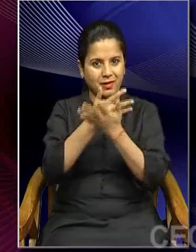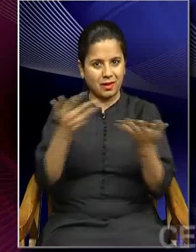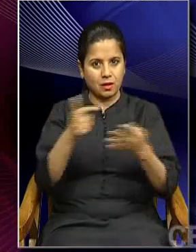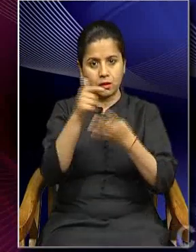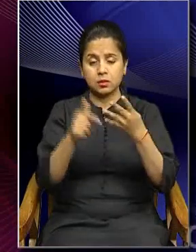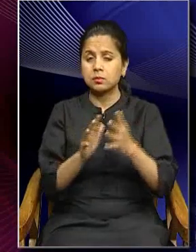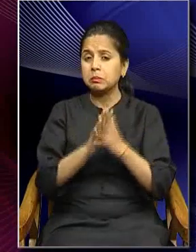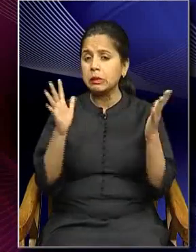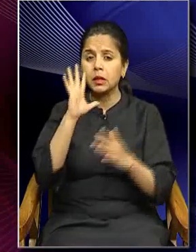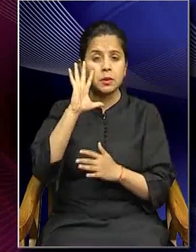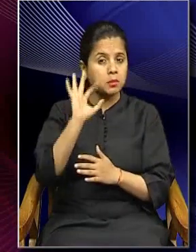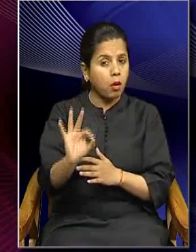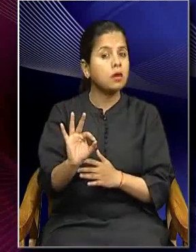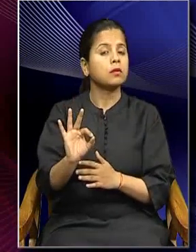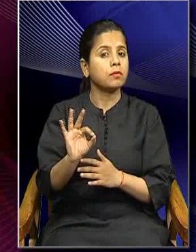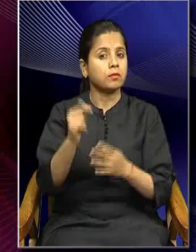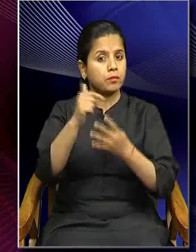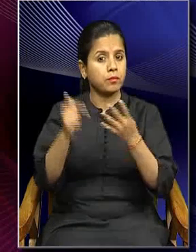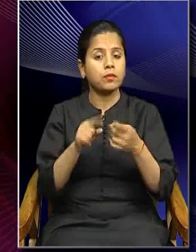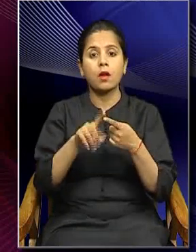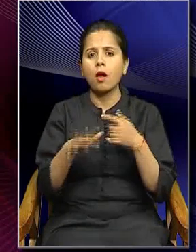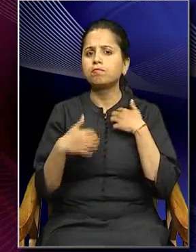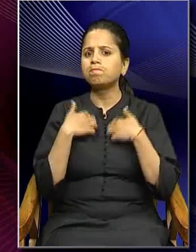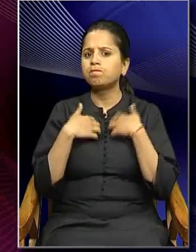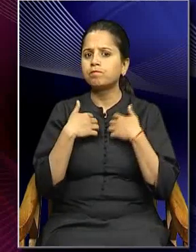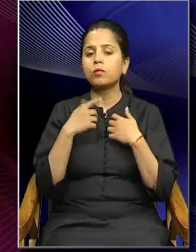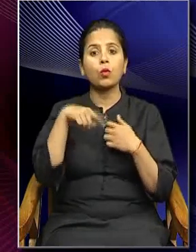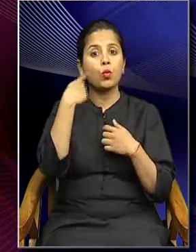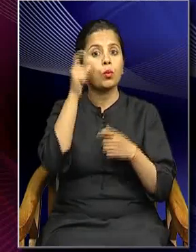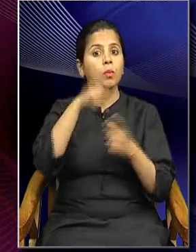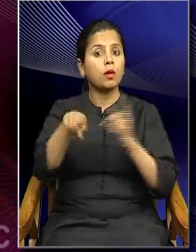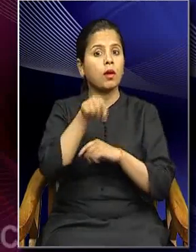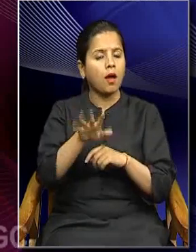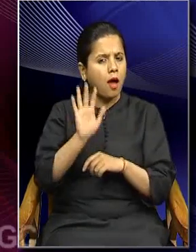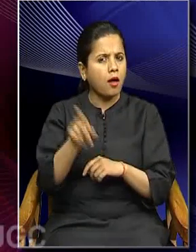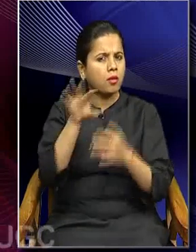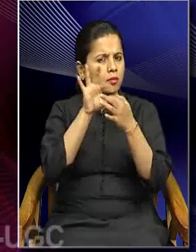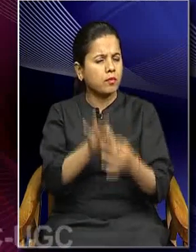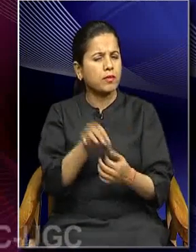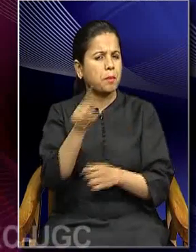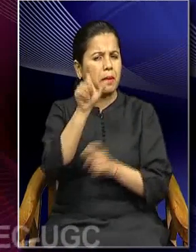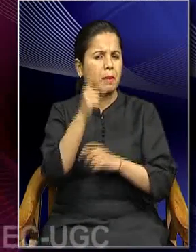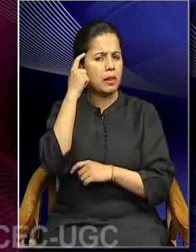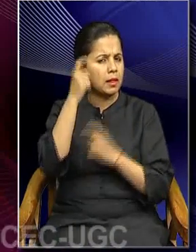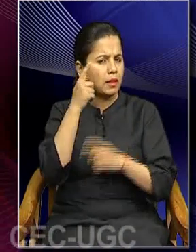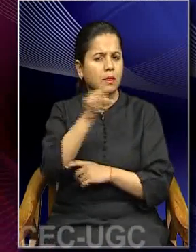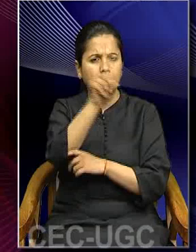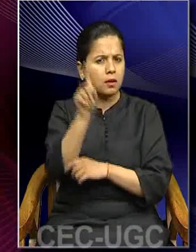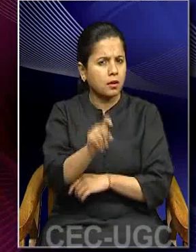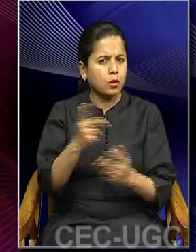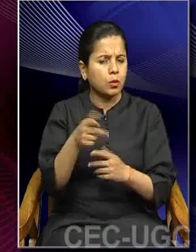great importance as well as of interest to those who grapple with questions pertaining